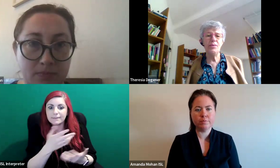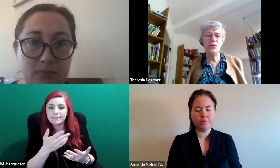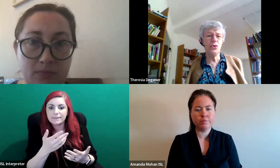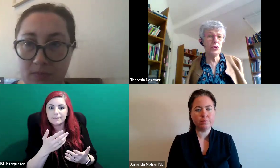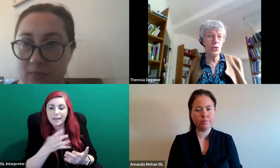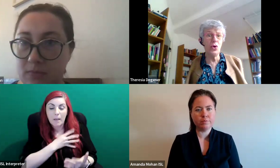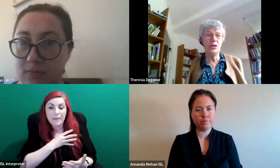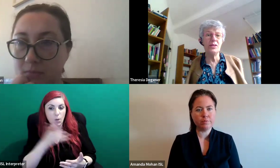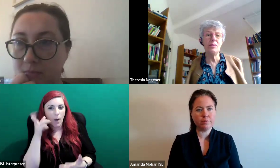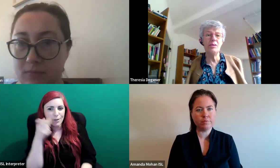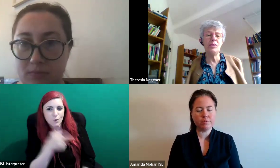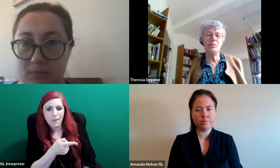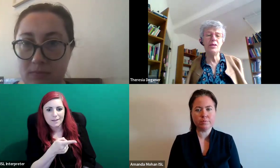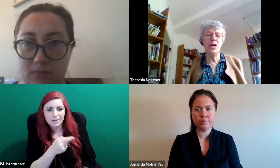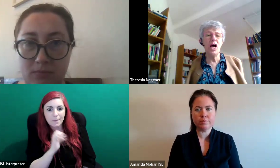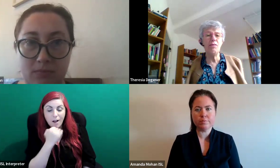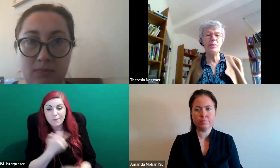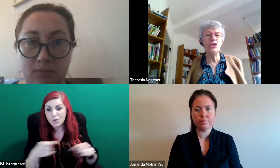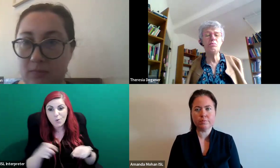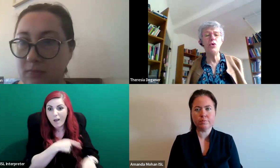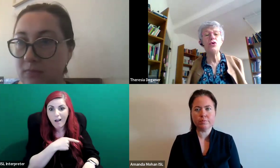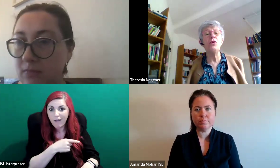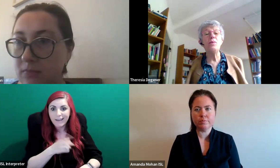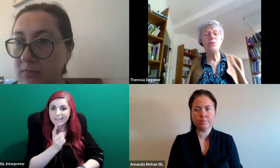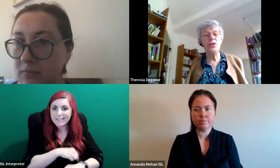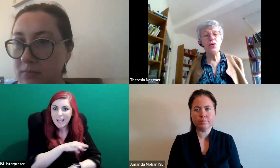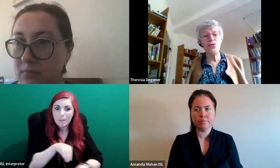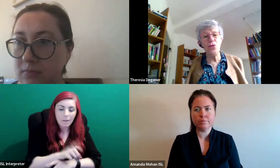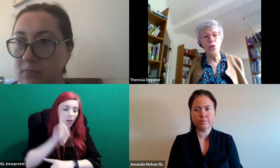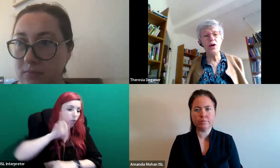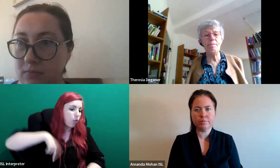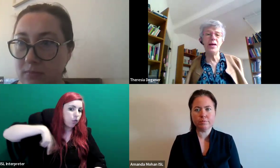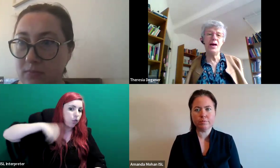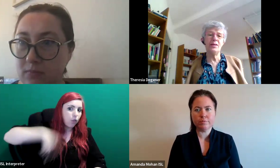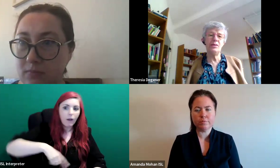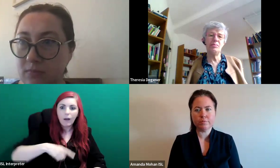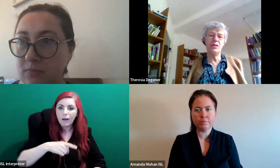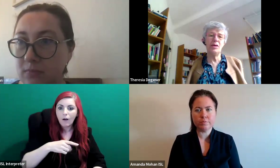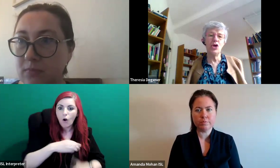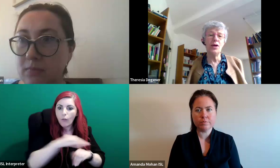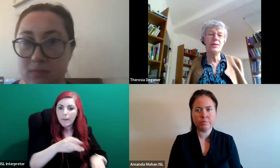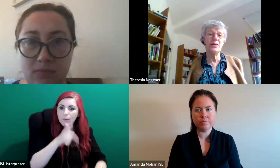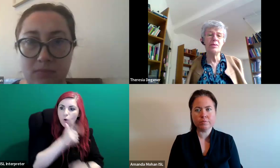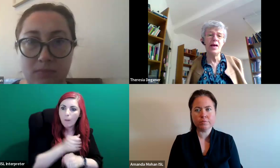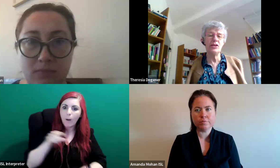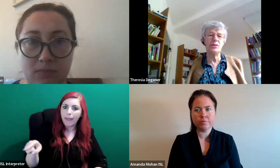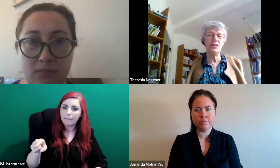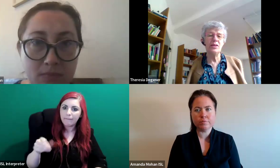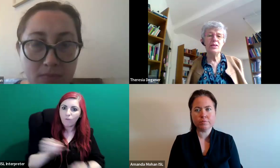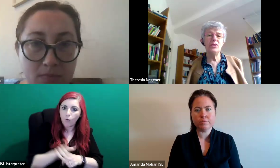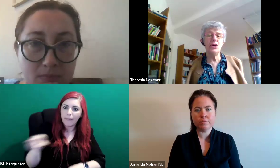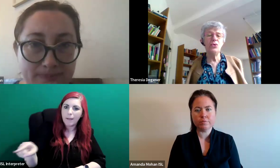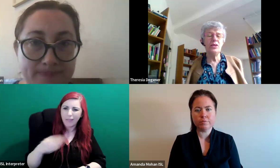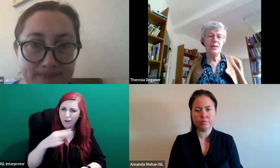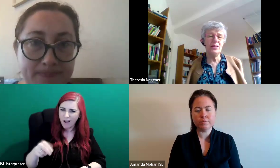because for too long disabled people have been spoken for by other people, by non-disabled